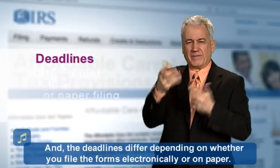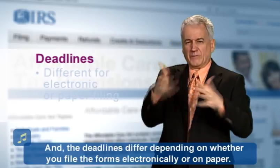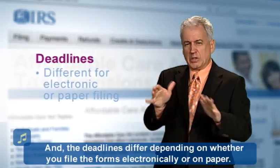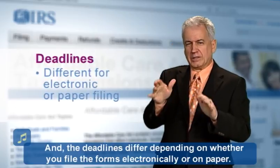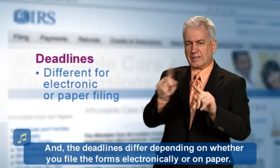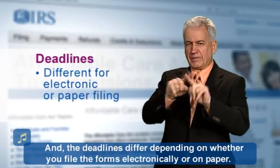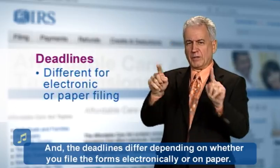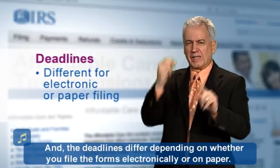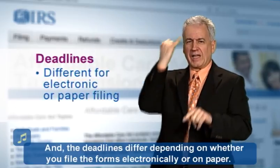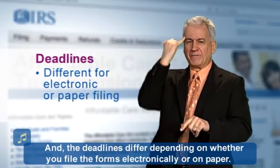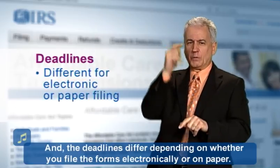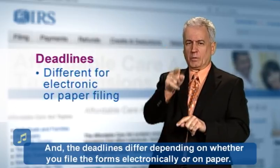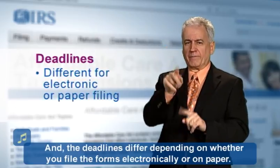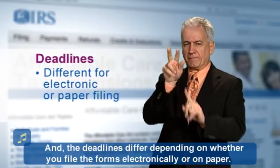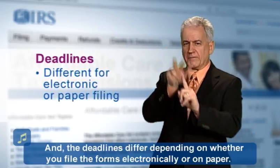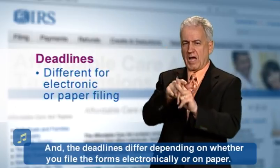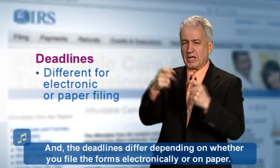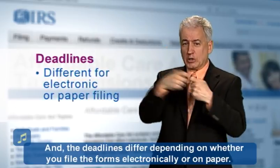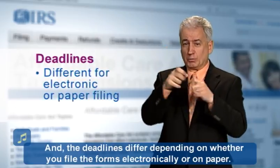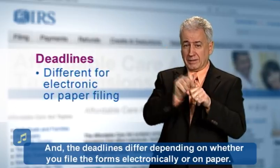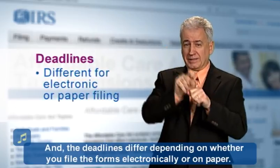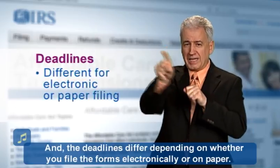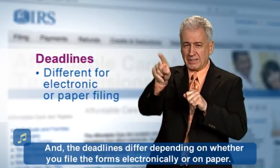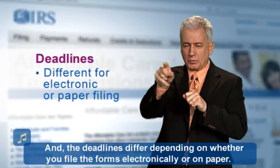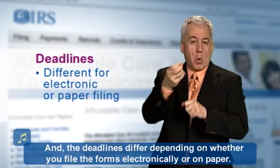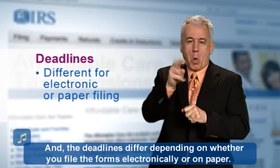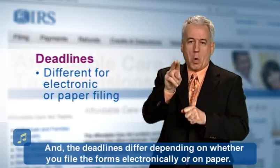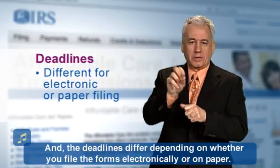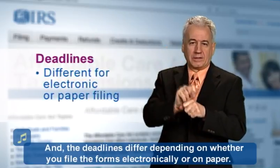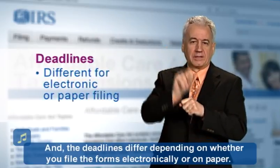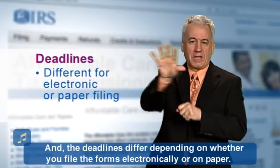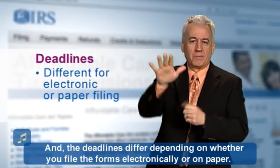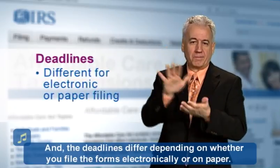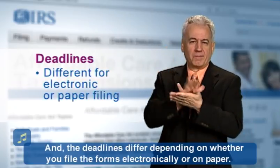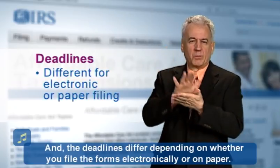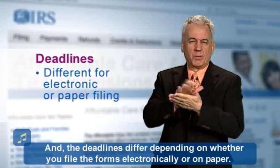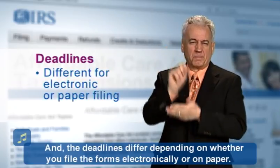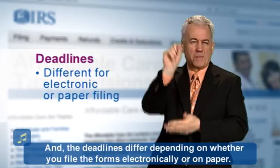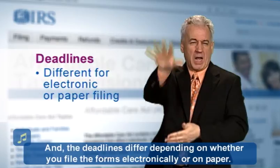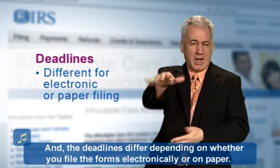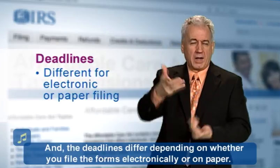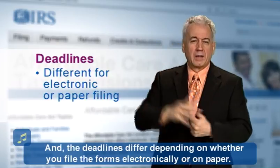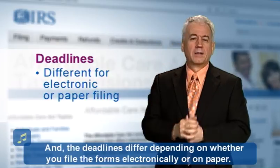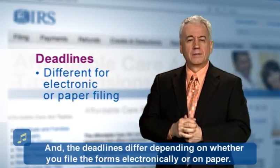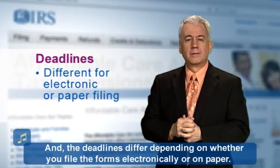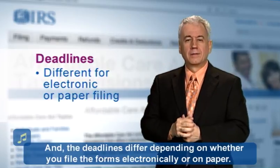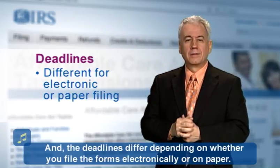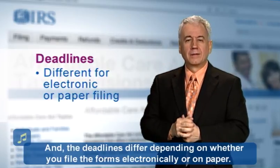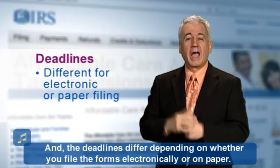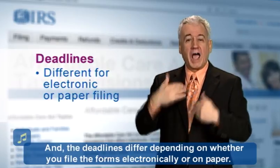And the deadlines differ depending on whether you file the forms electronically or on paper.